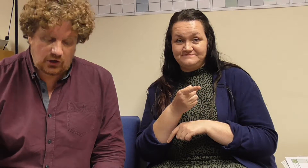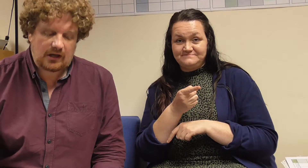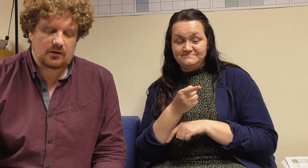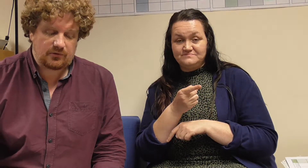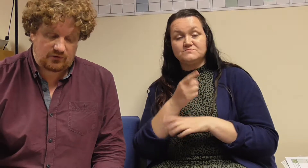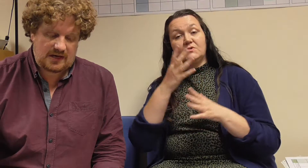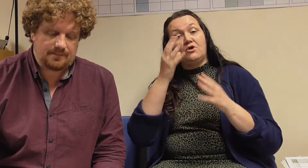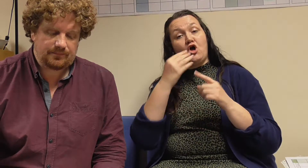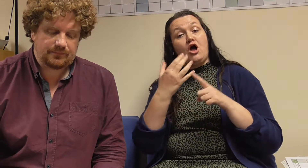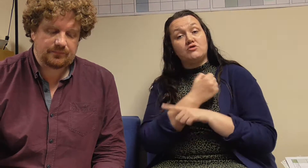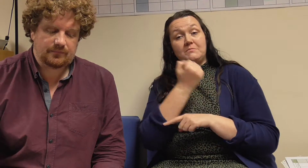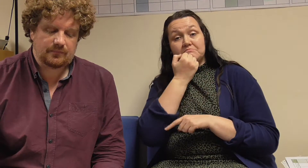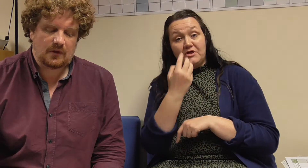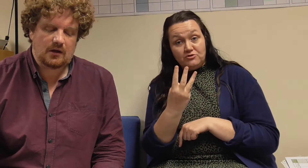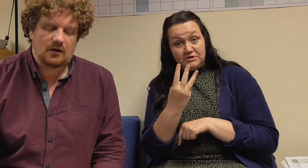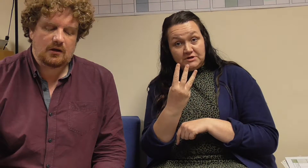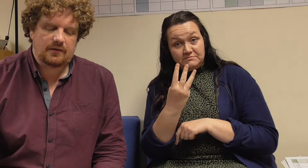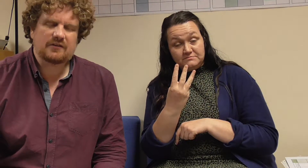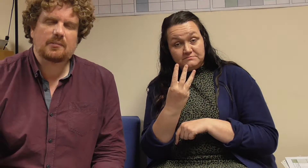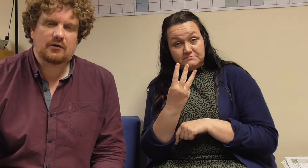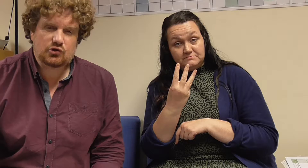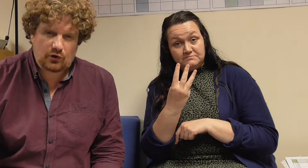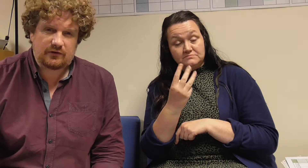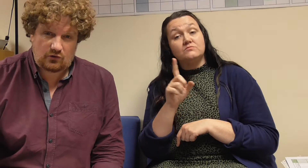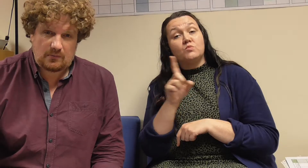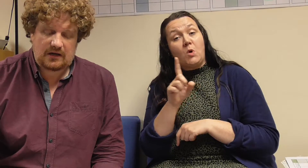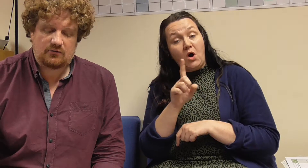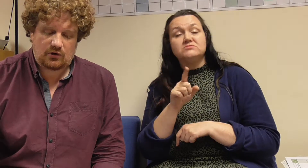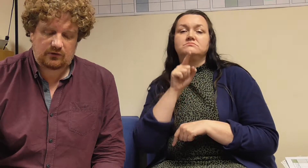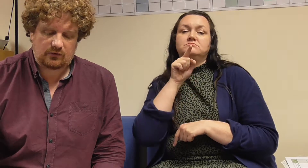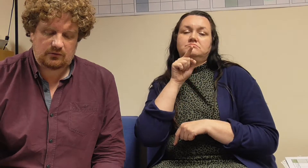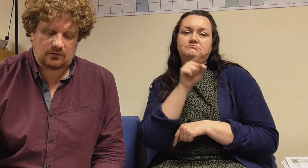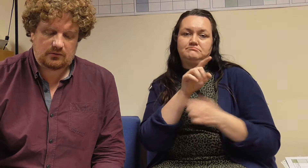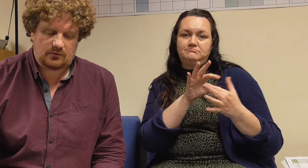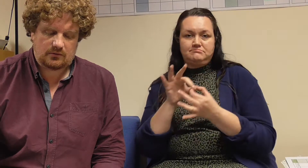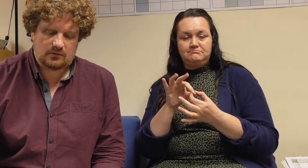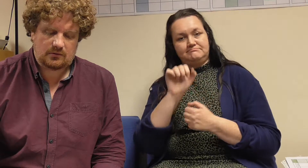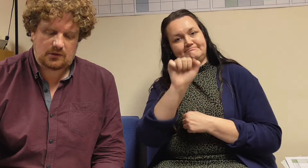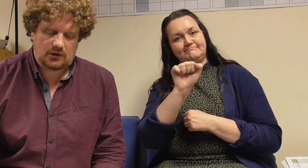So learning outcome 3, that's about the choices you made in rehearsal.